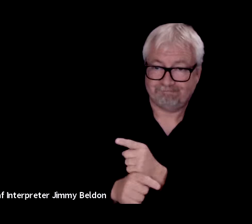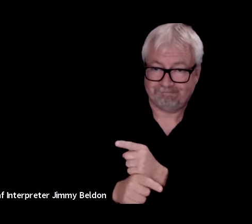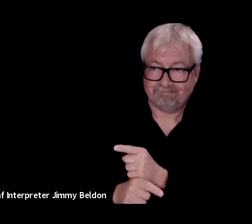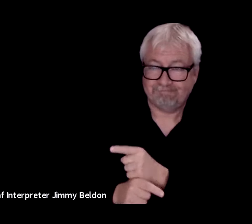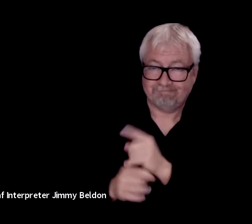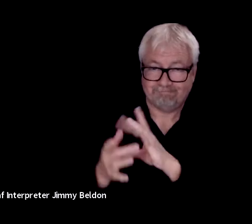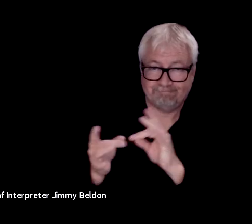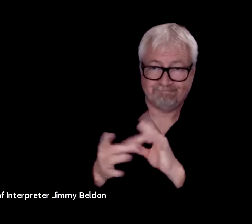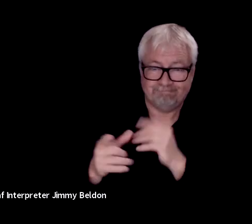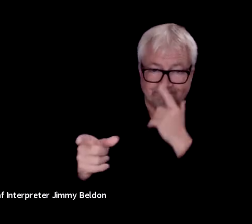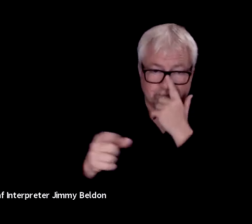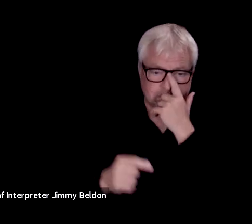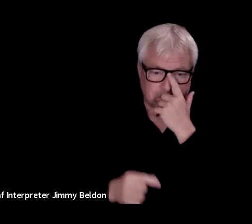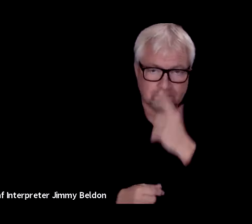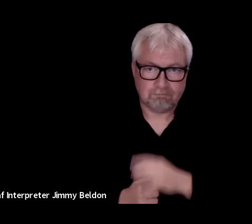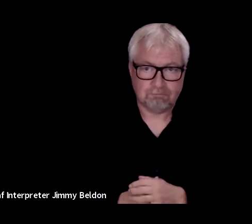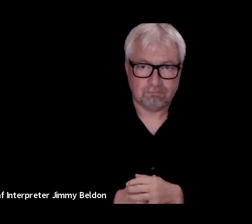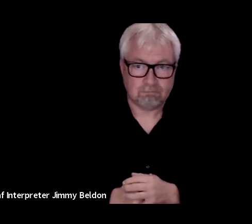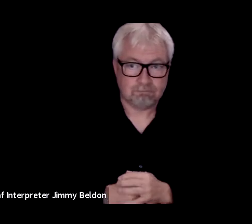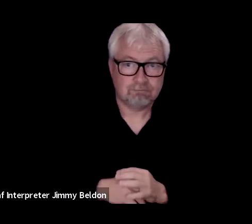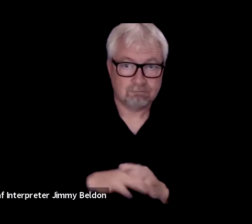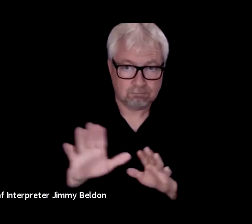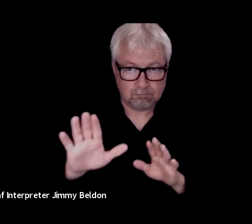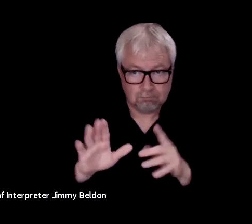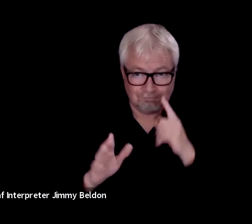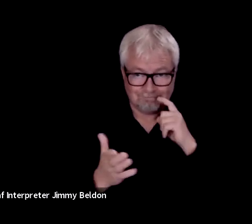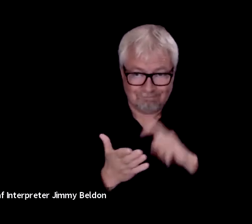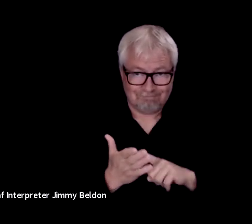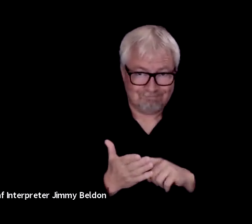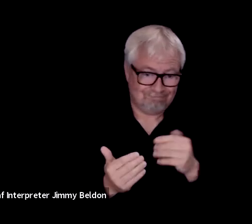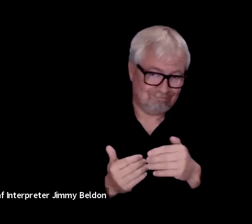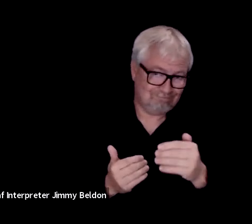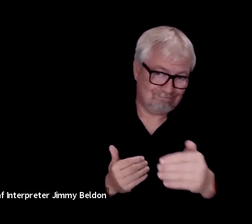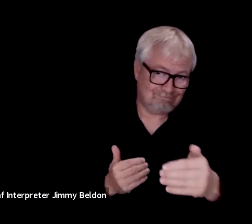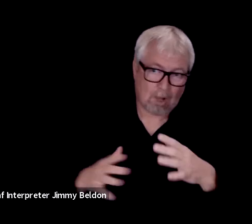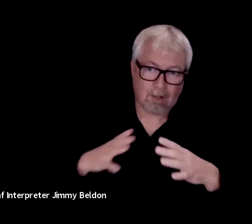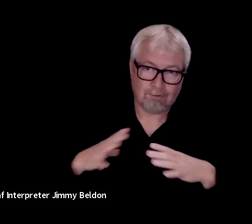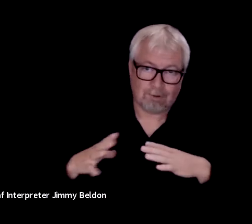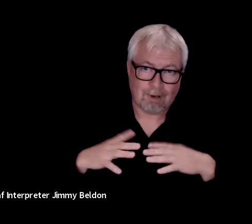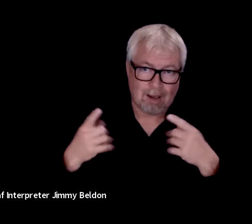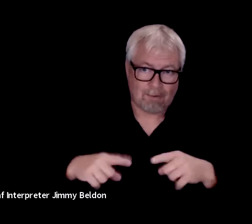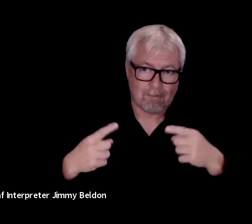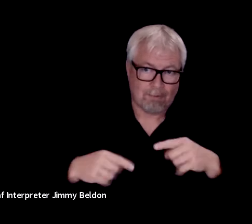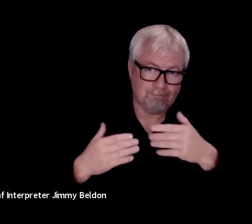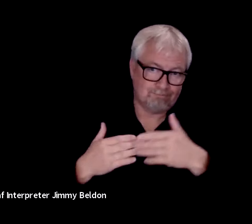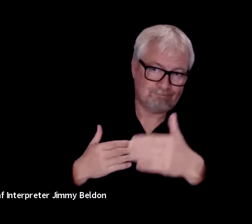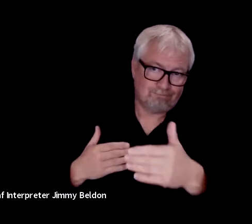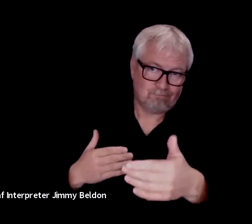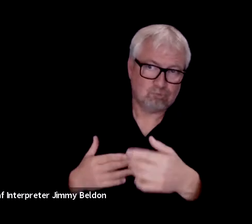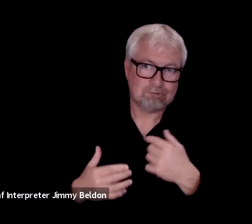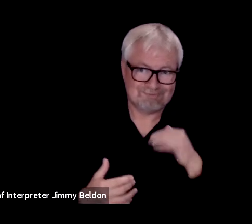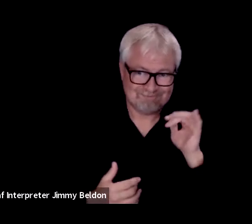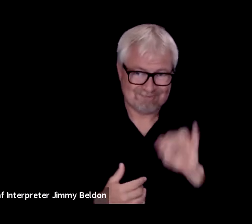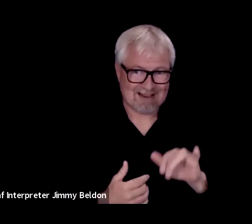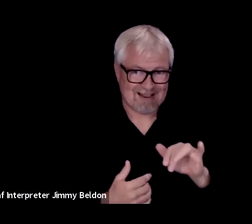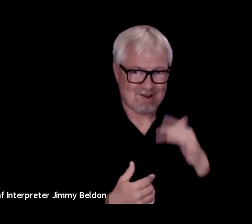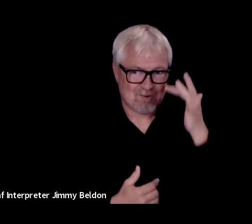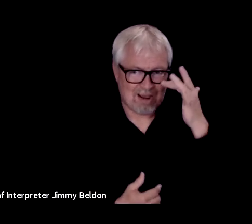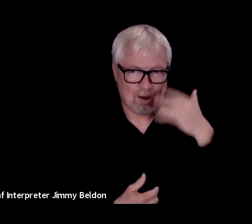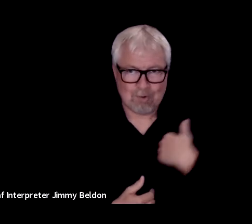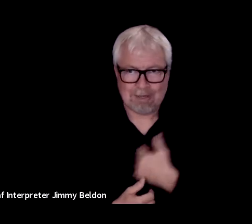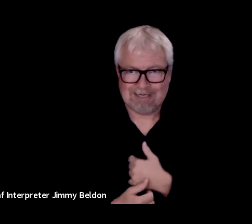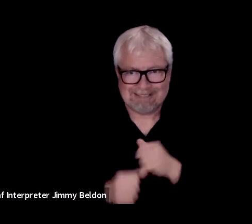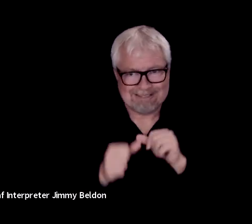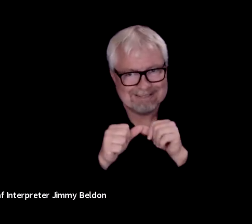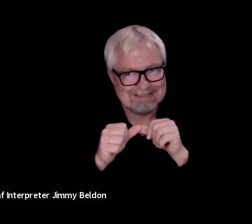forth. So it's that's just why we keep saying we need to look at numbers and trends over a longer period of time, and